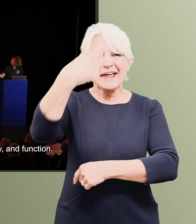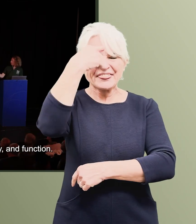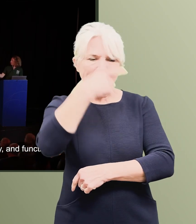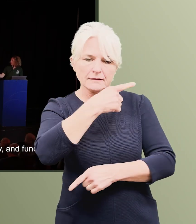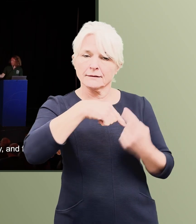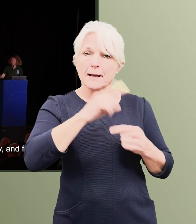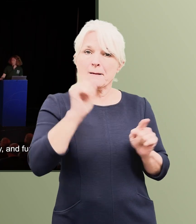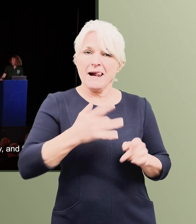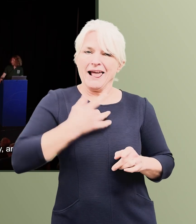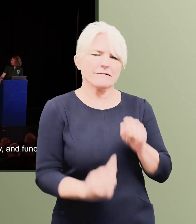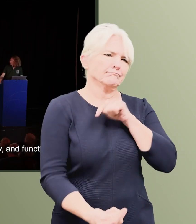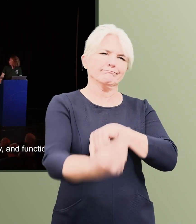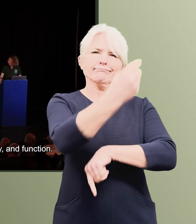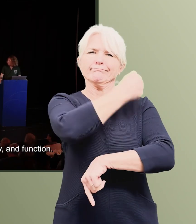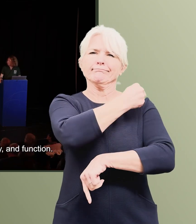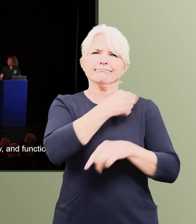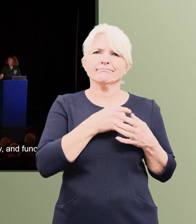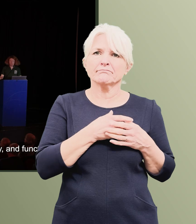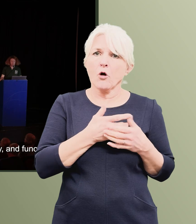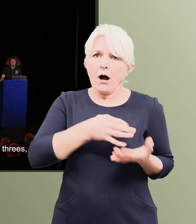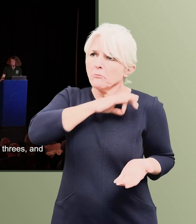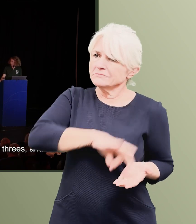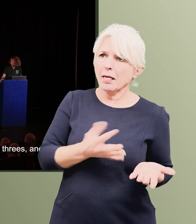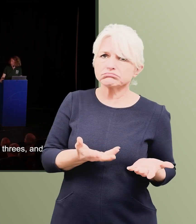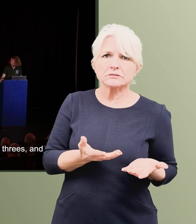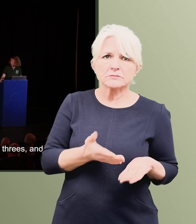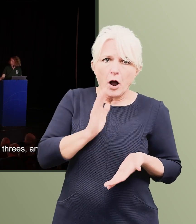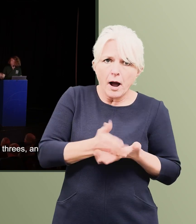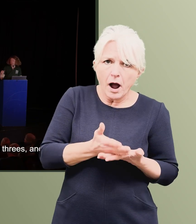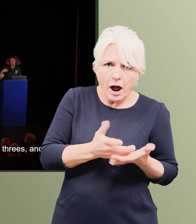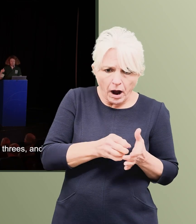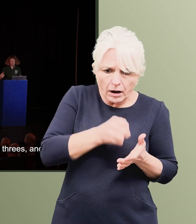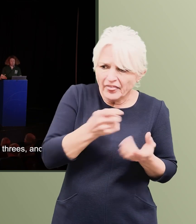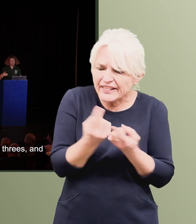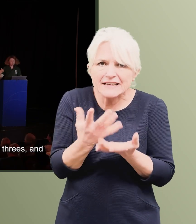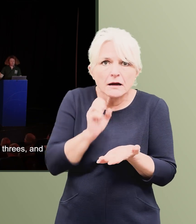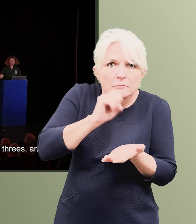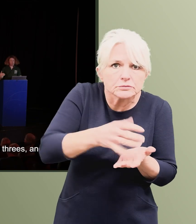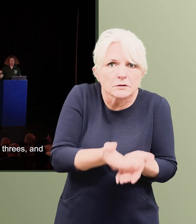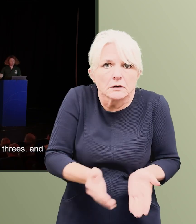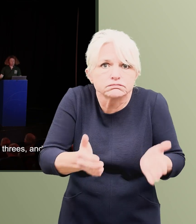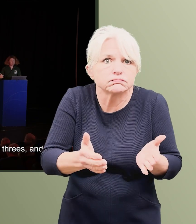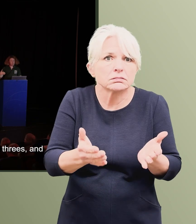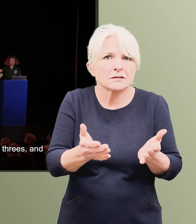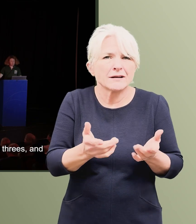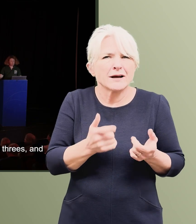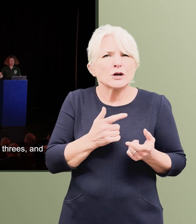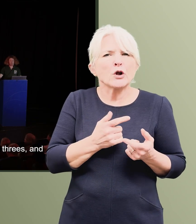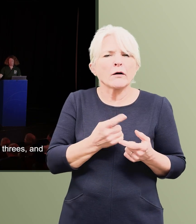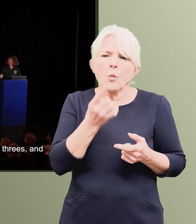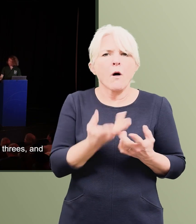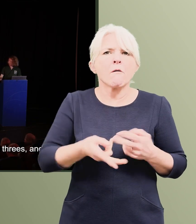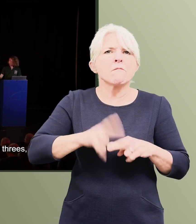own narrative, story, and function. It's not a single phase of deposition. They seem to be in 2s and 3s, and people